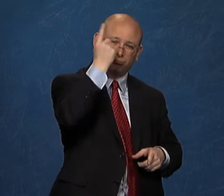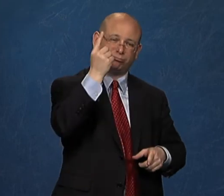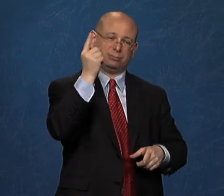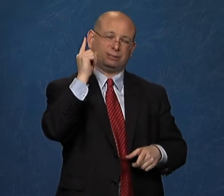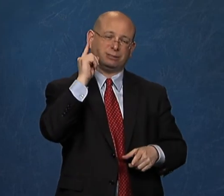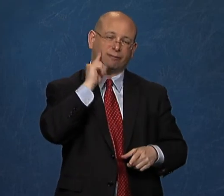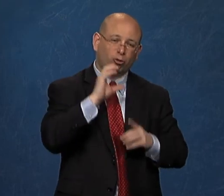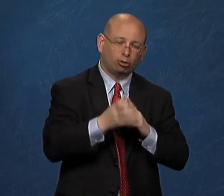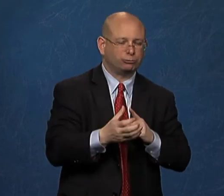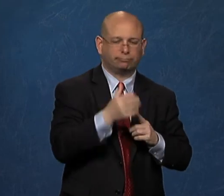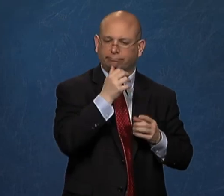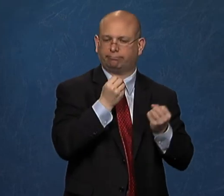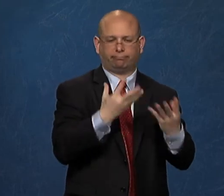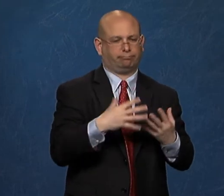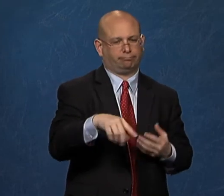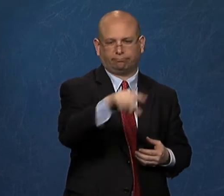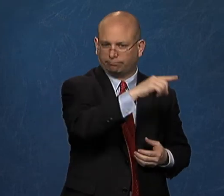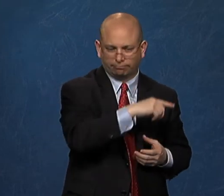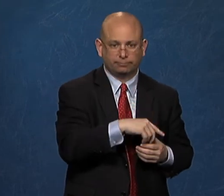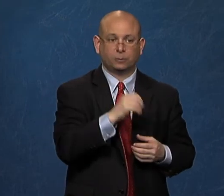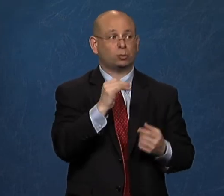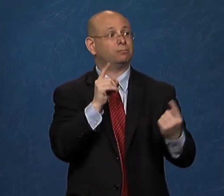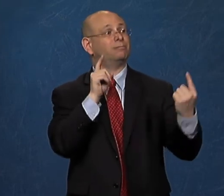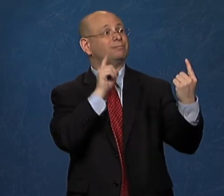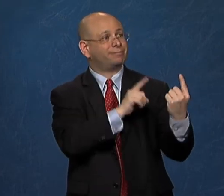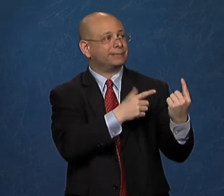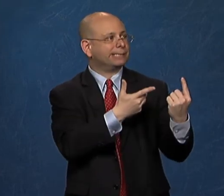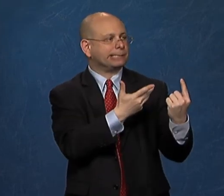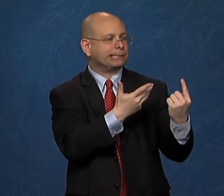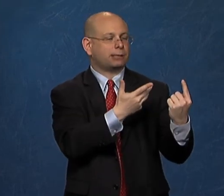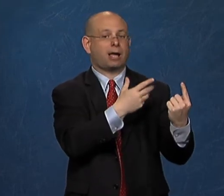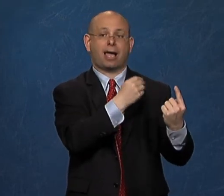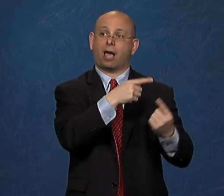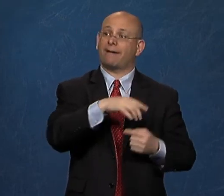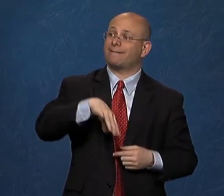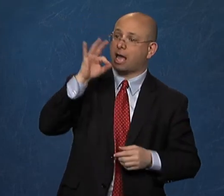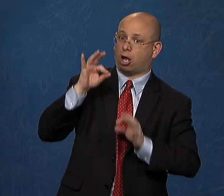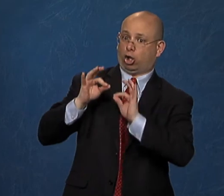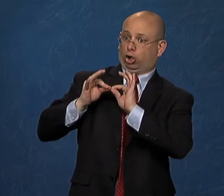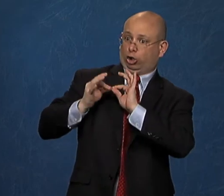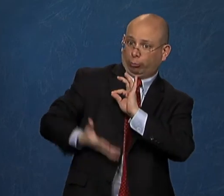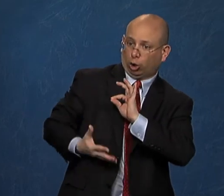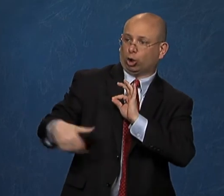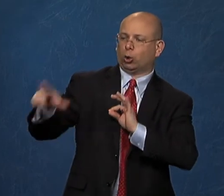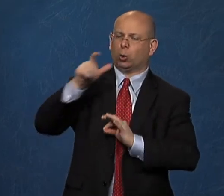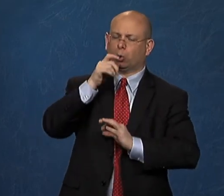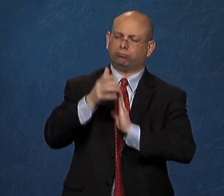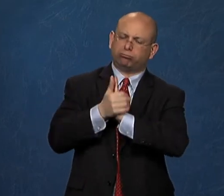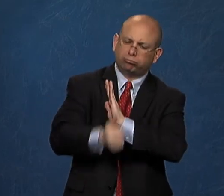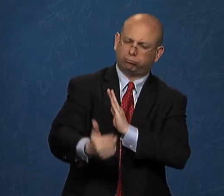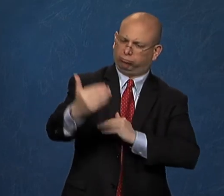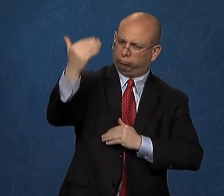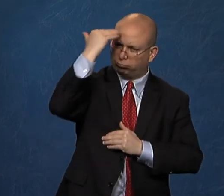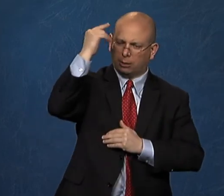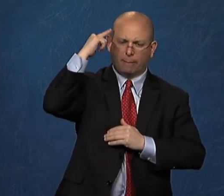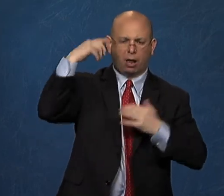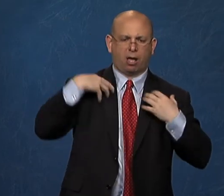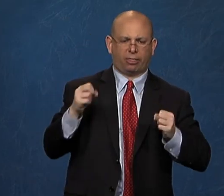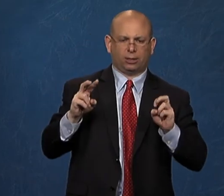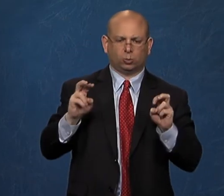see a professional mental health situation. Maybe the deaf person is not able to find an interpreter in